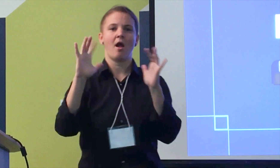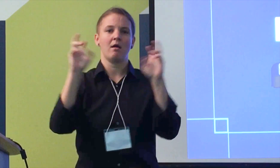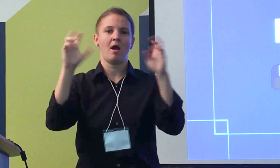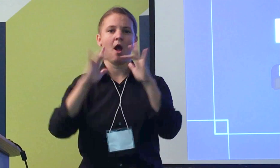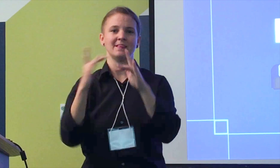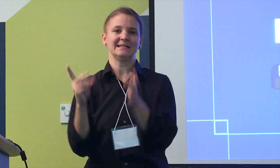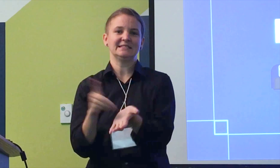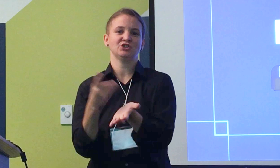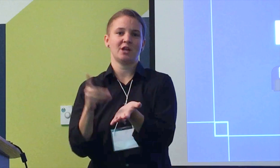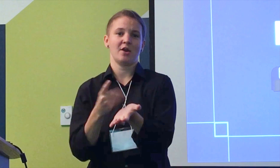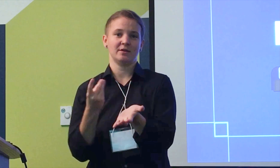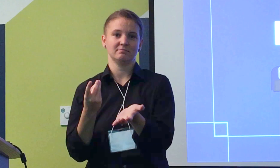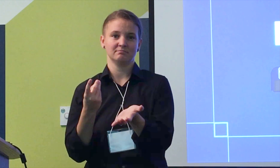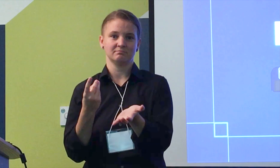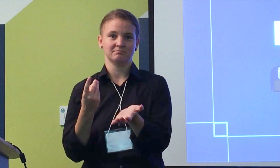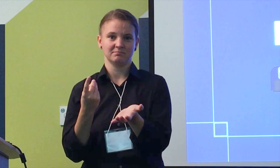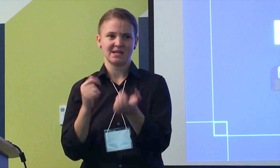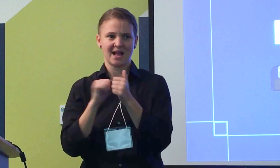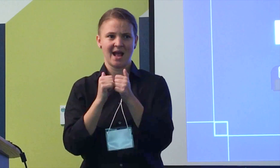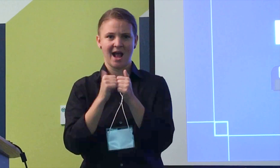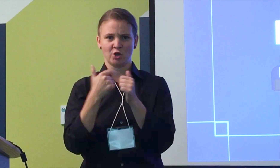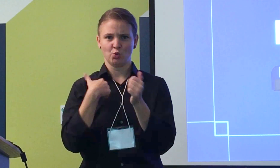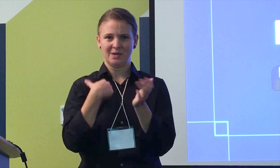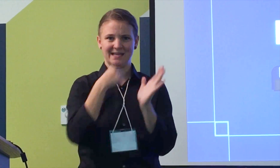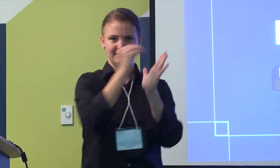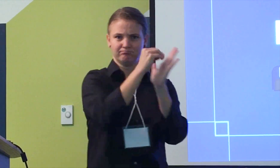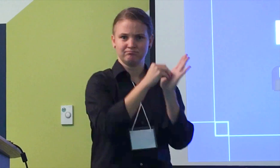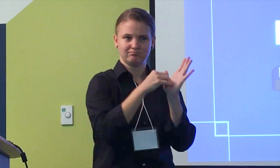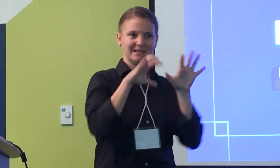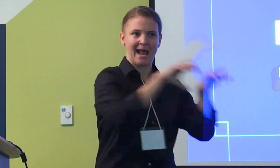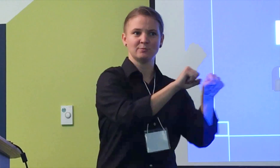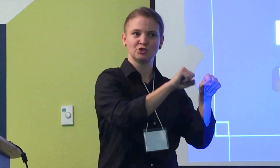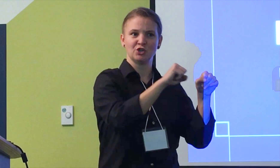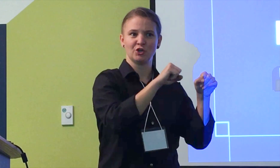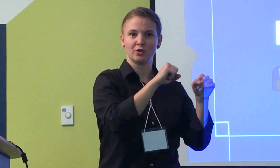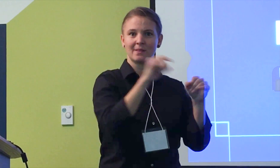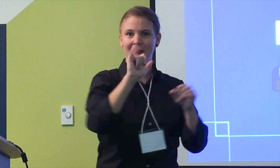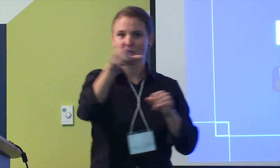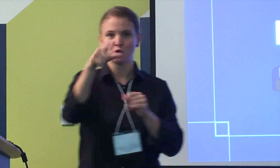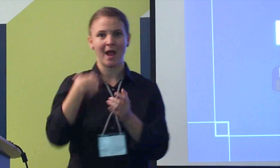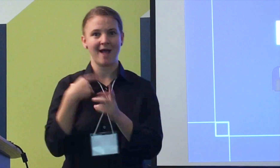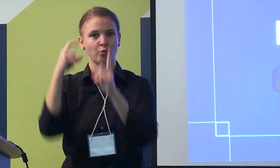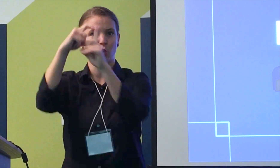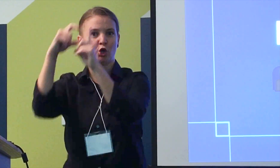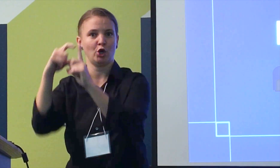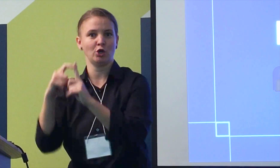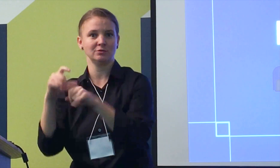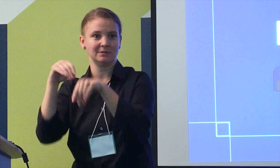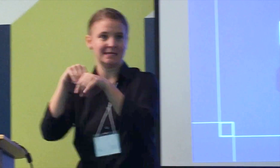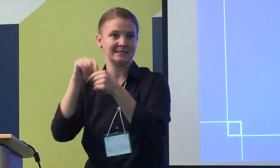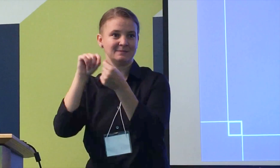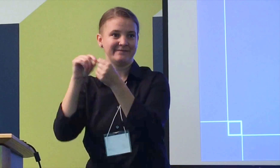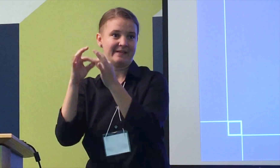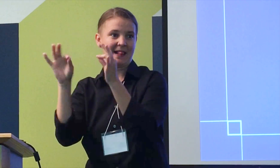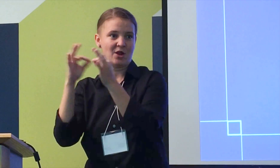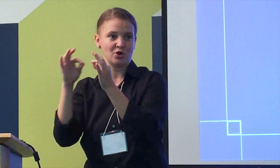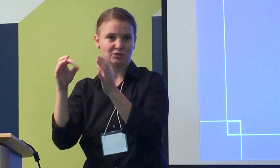Yeah, I think you could see it as, in part, an online dictionary. It is also an instructional resource.